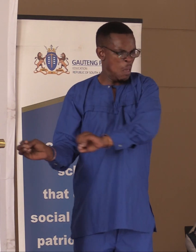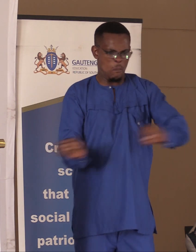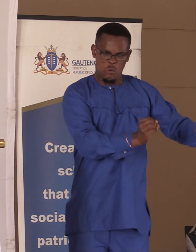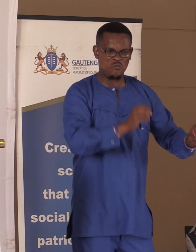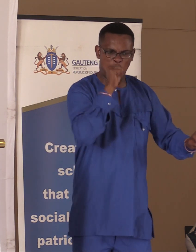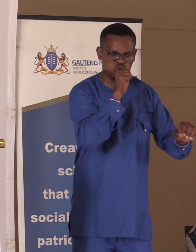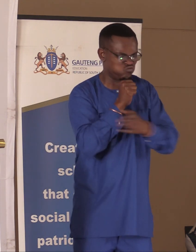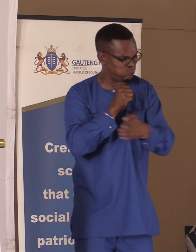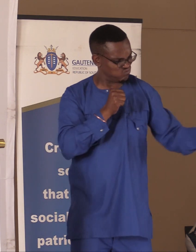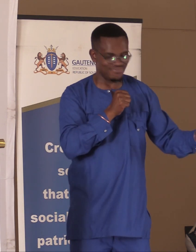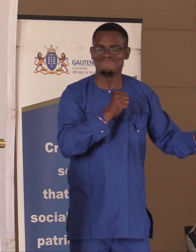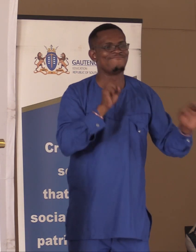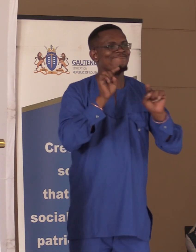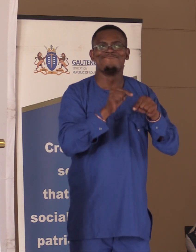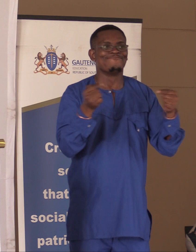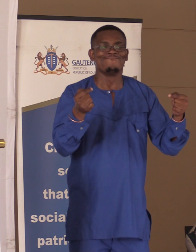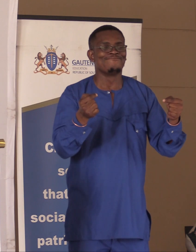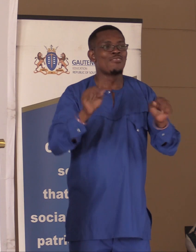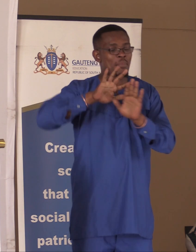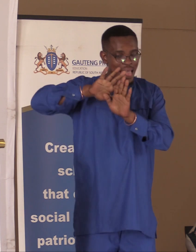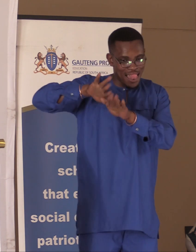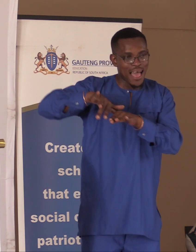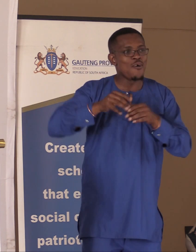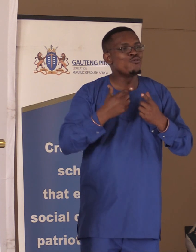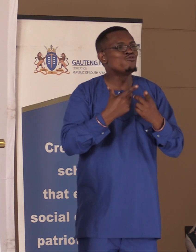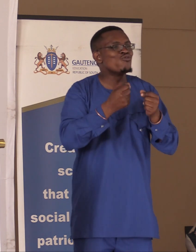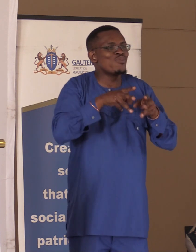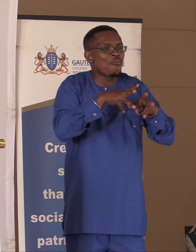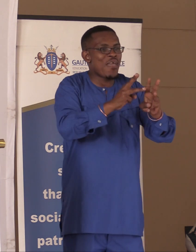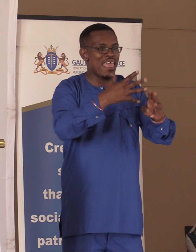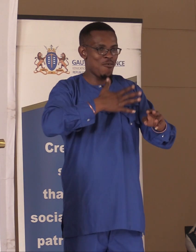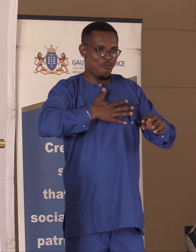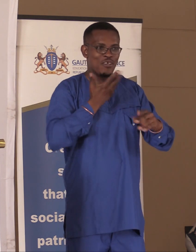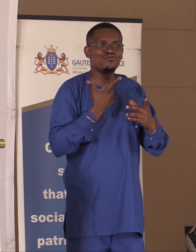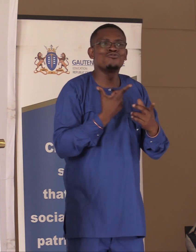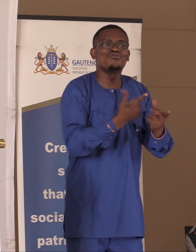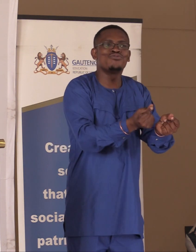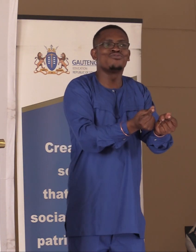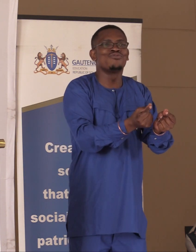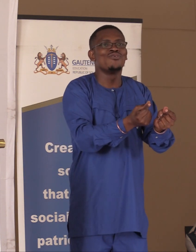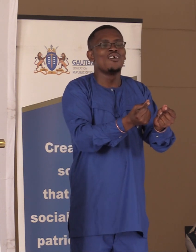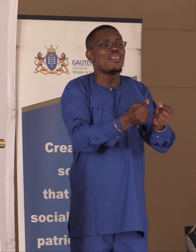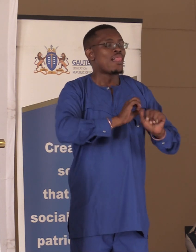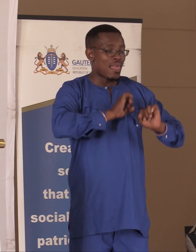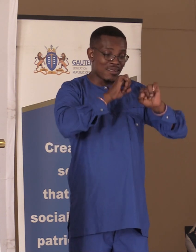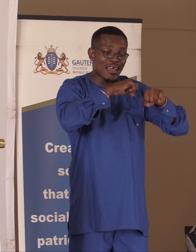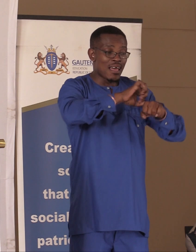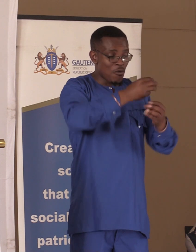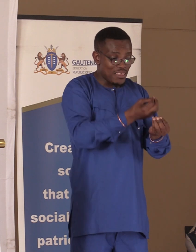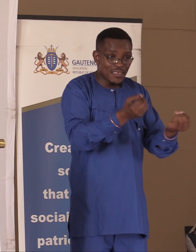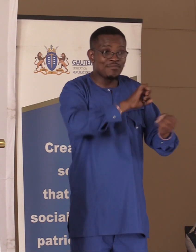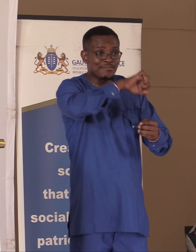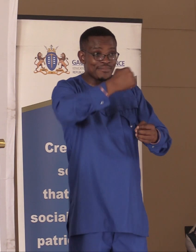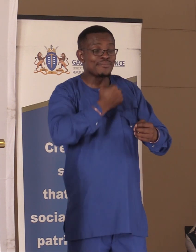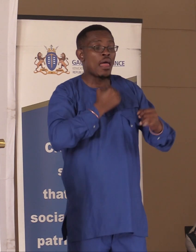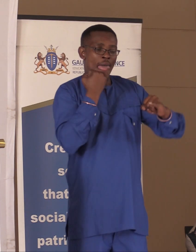mic and let's, what I said, let him do it the way he wants to do it. And let allow our kids to make